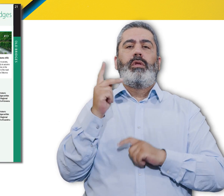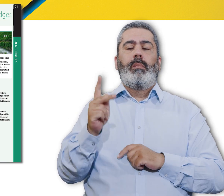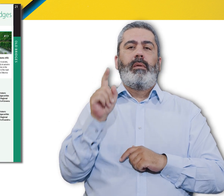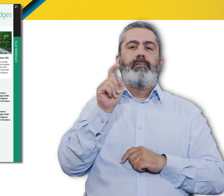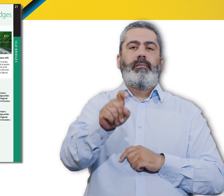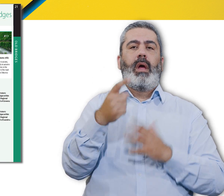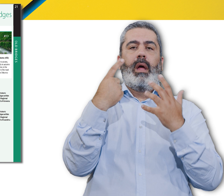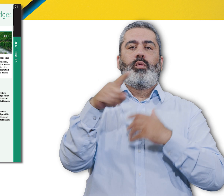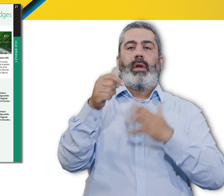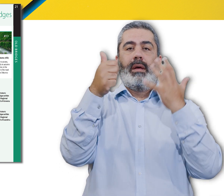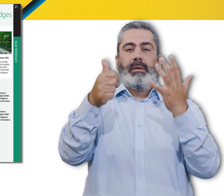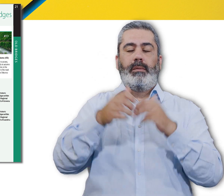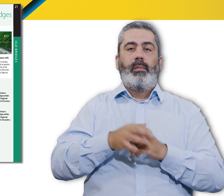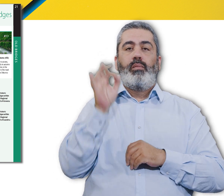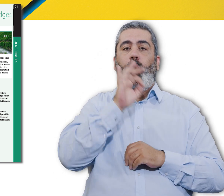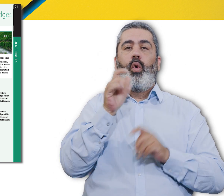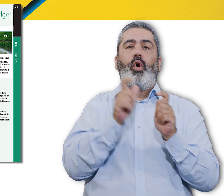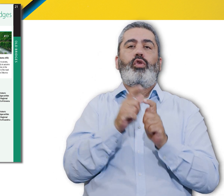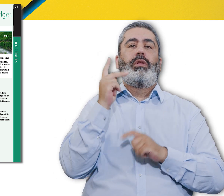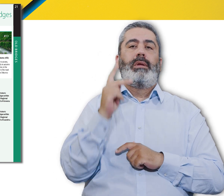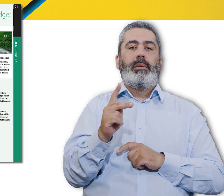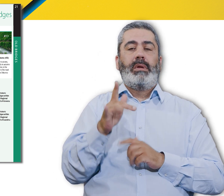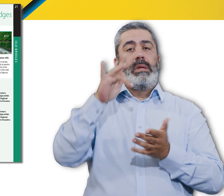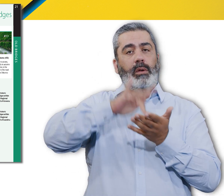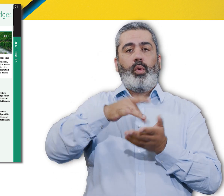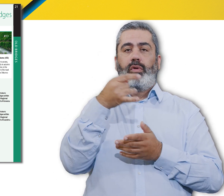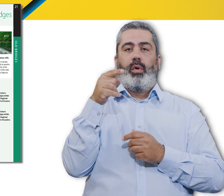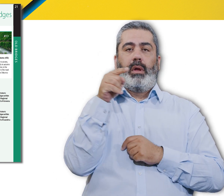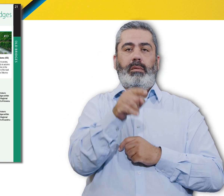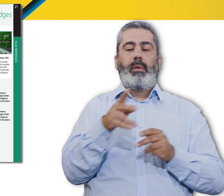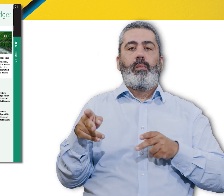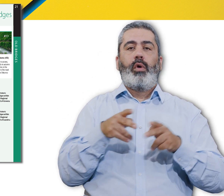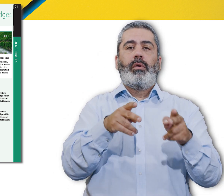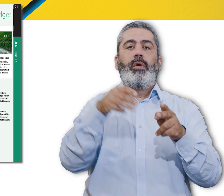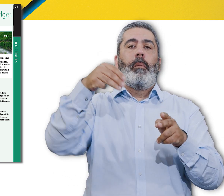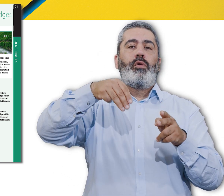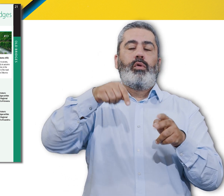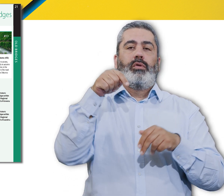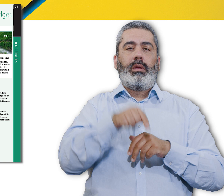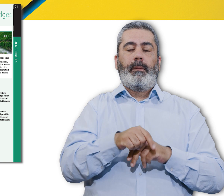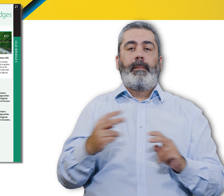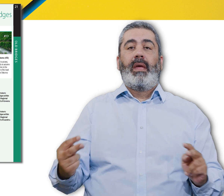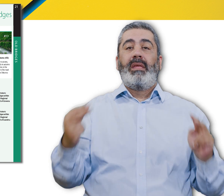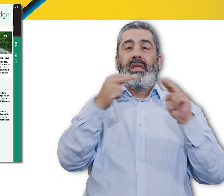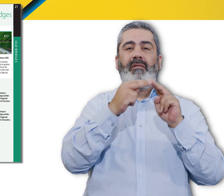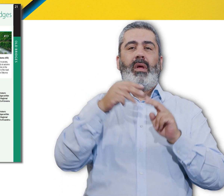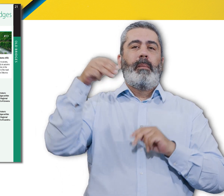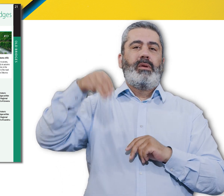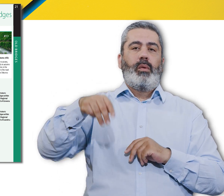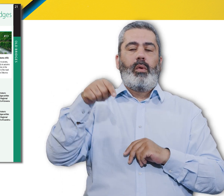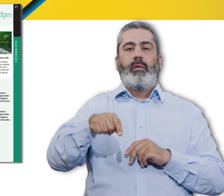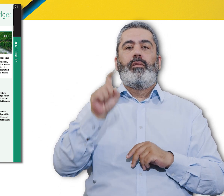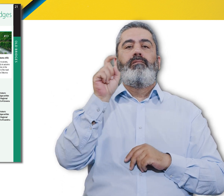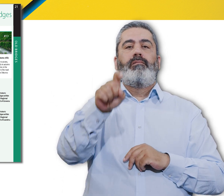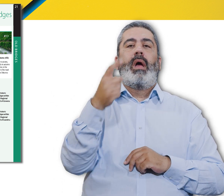bridges. Bridge of Mulo, number 182, location. Kipoi, number 106. It is located